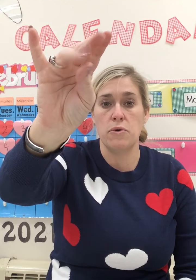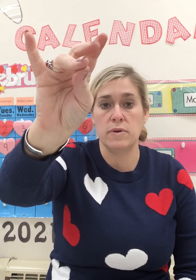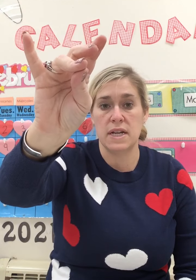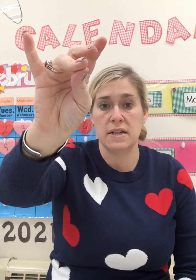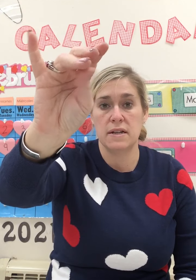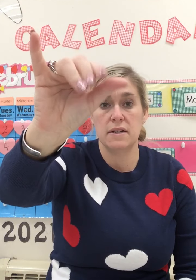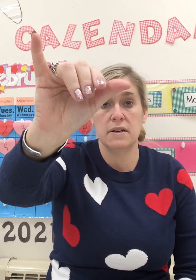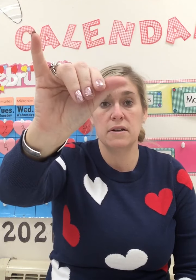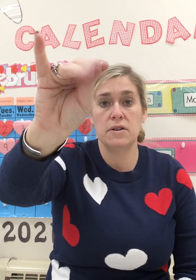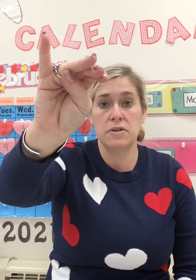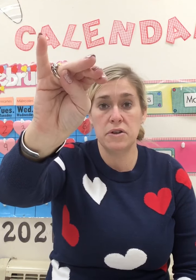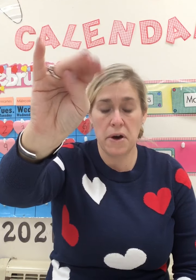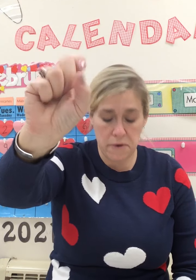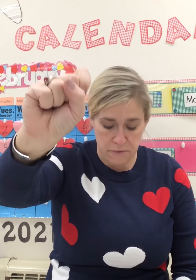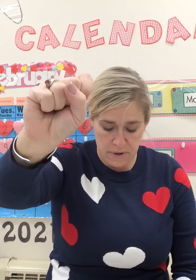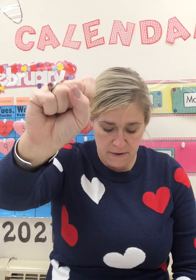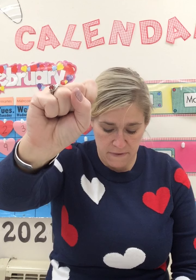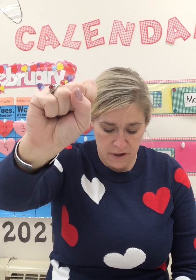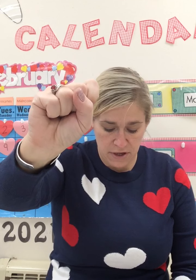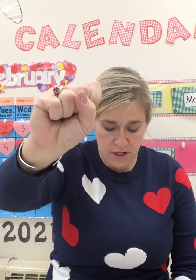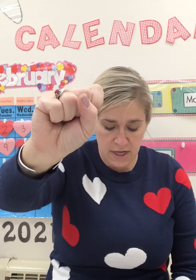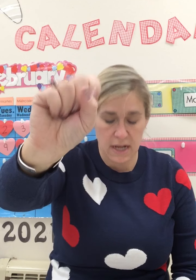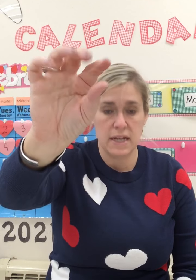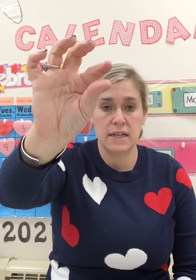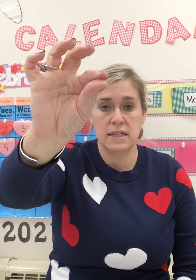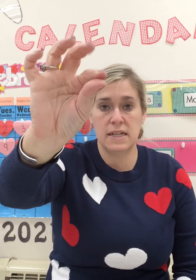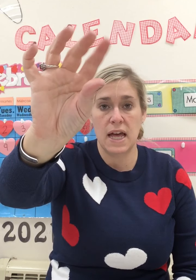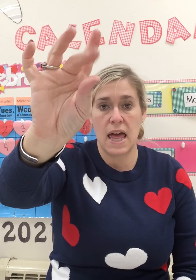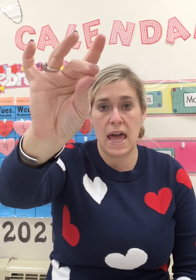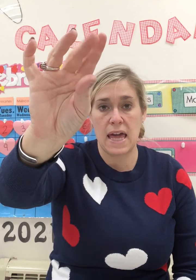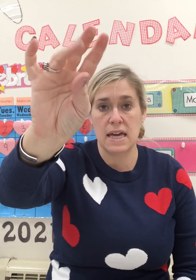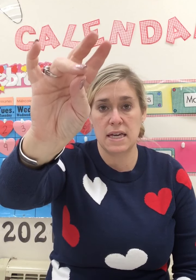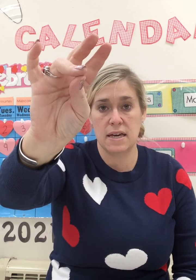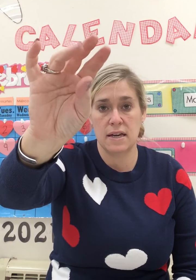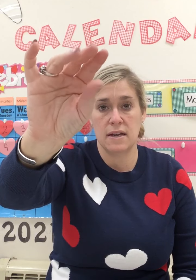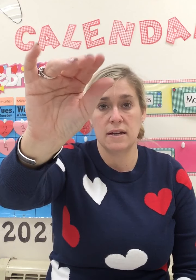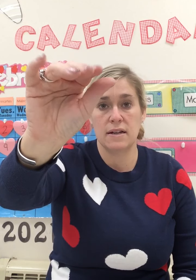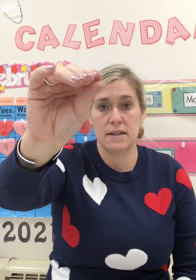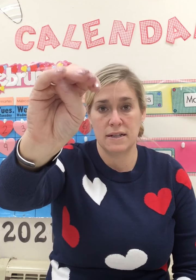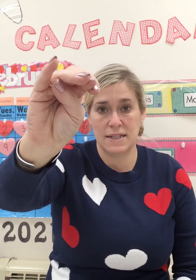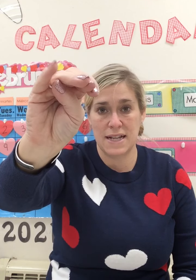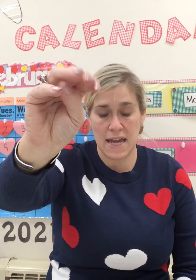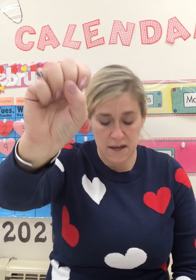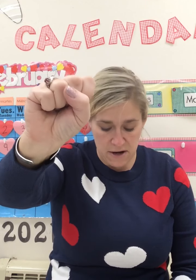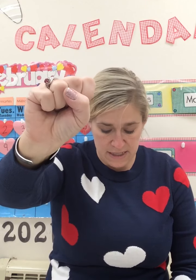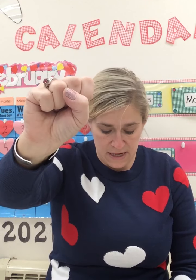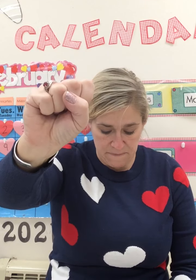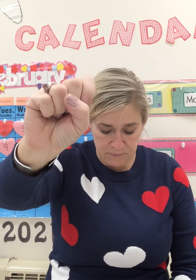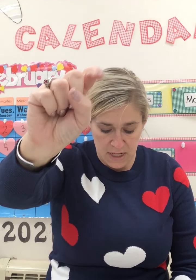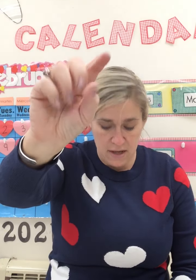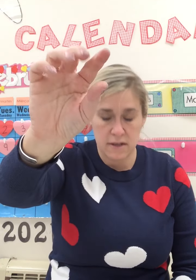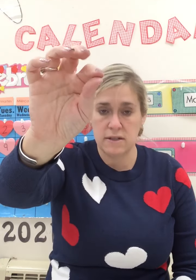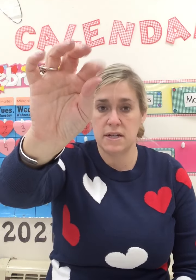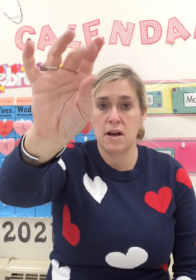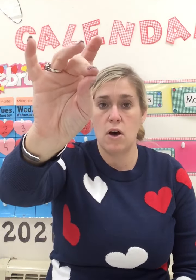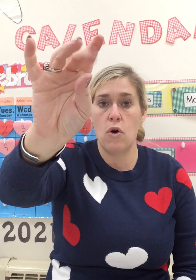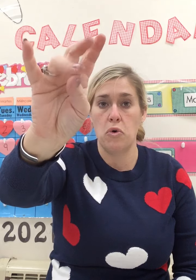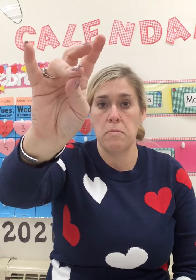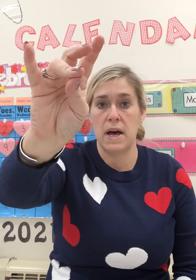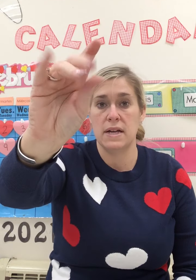Code. Code. Very good. Take. Take. Awesome. Dome.